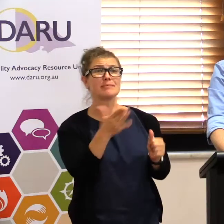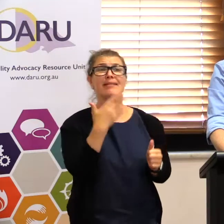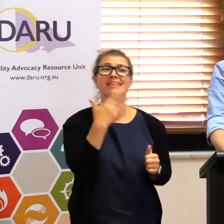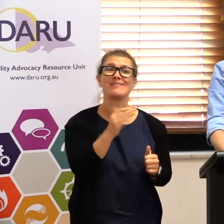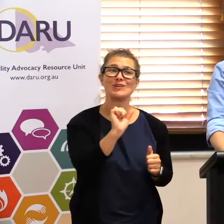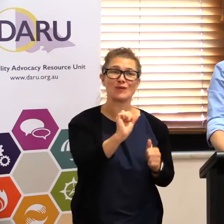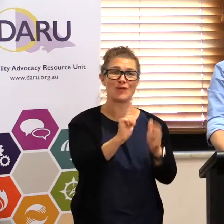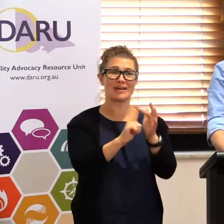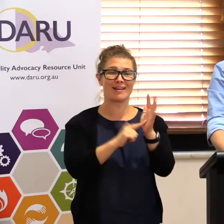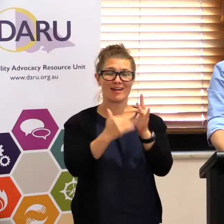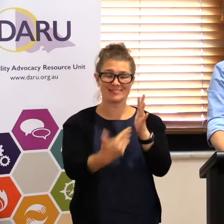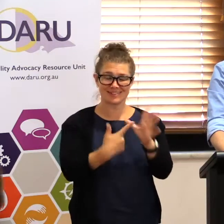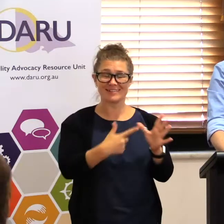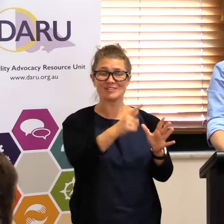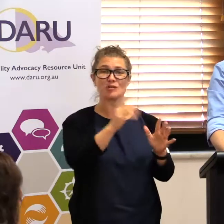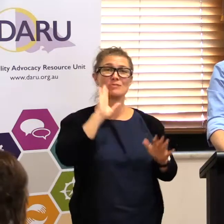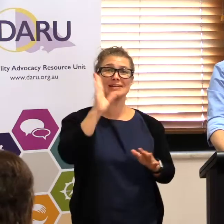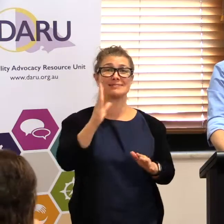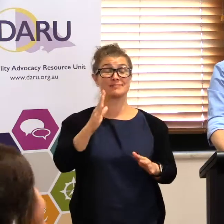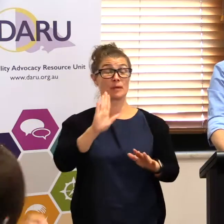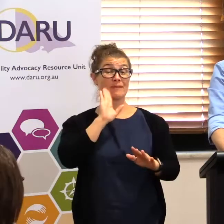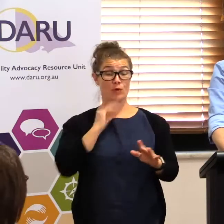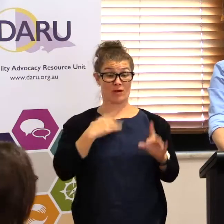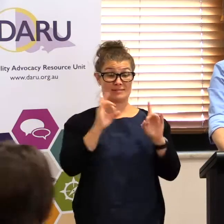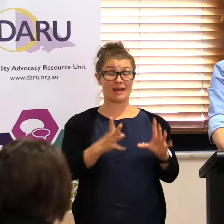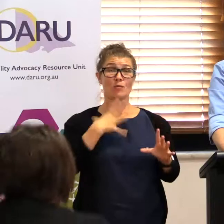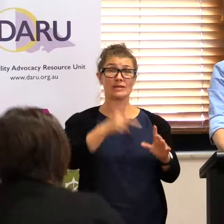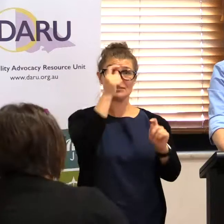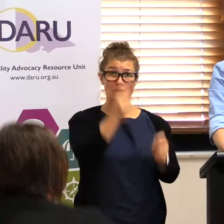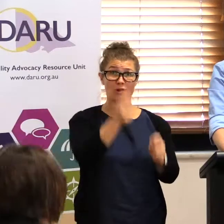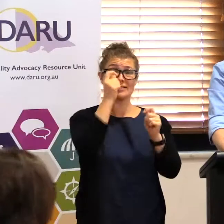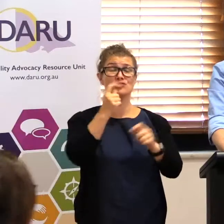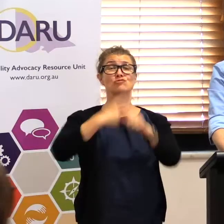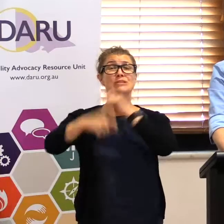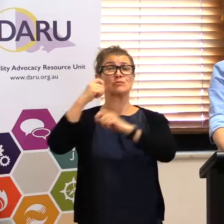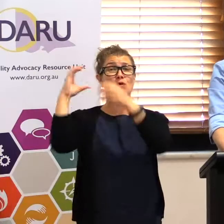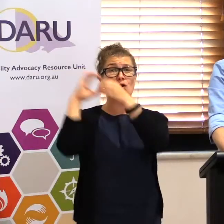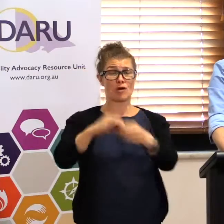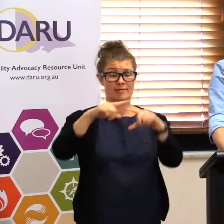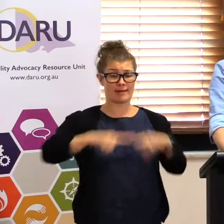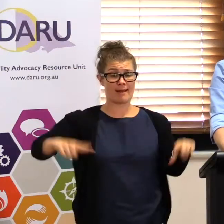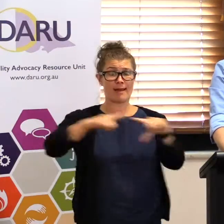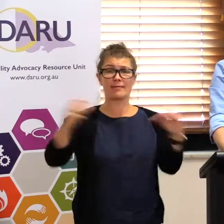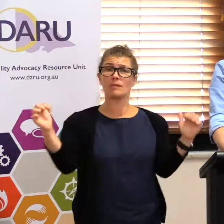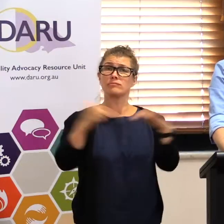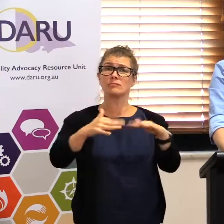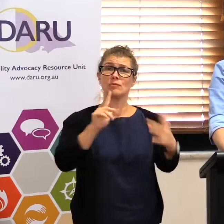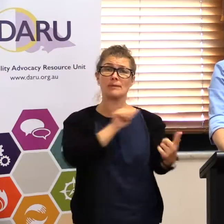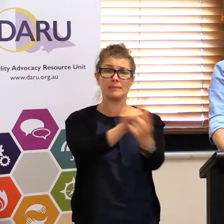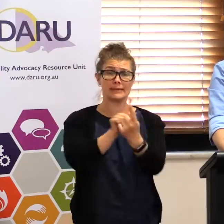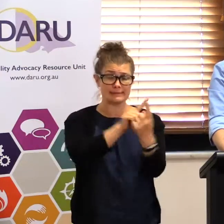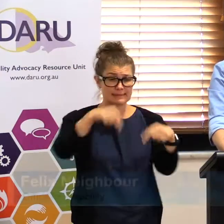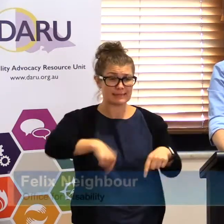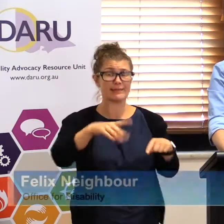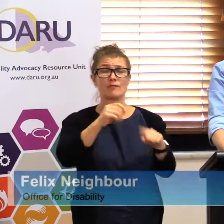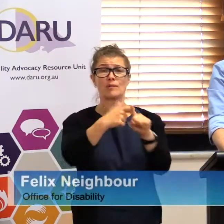I begin, I just want to acknowledge the traditional owners of the land on which we meet, the people of the Kulin Nation, and pay my respects to elders